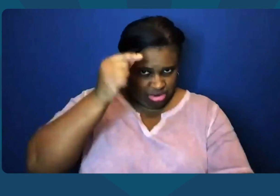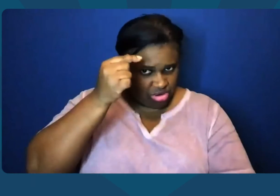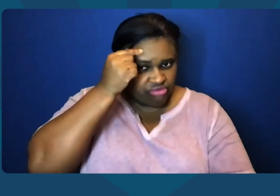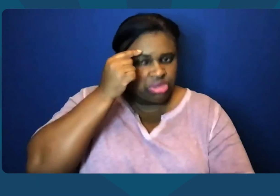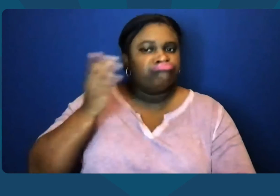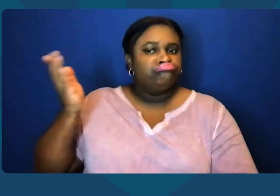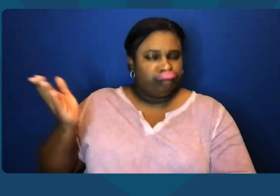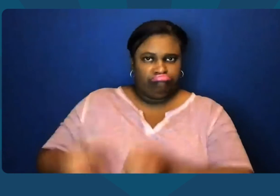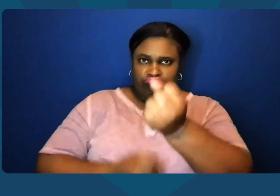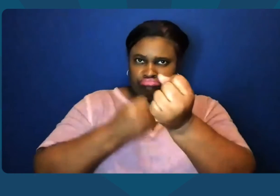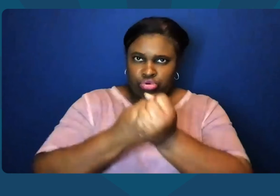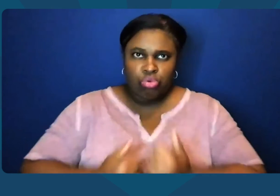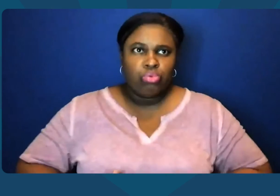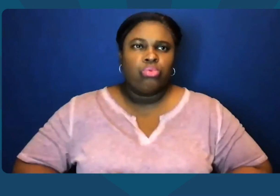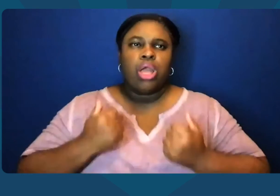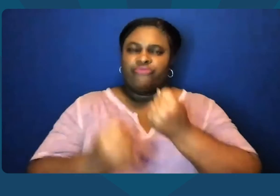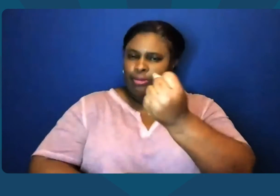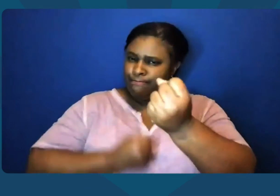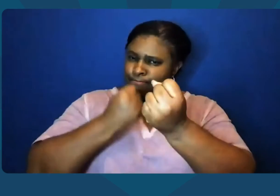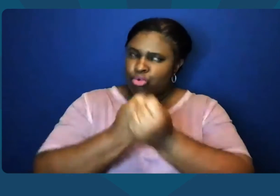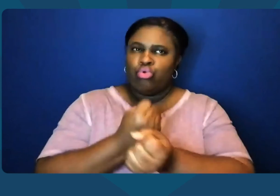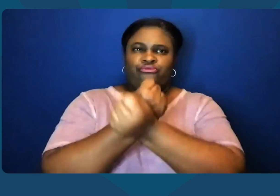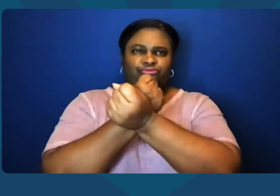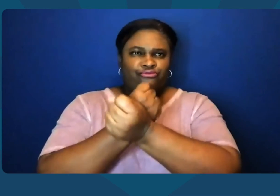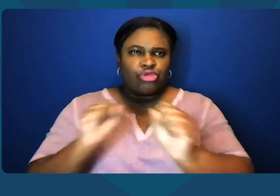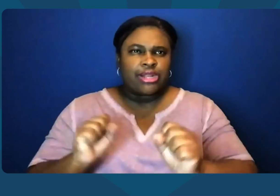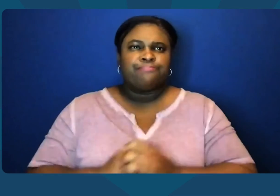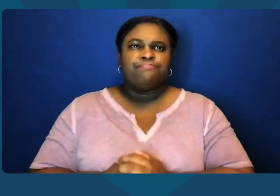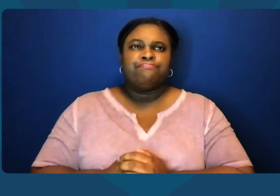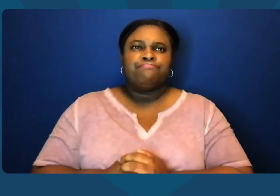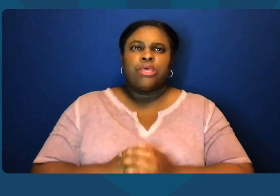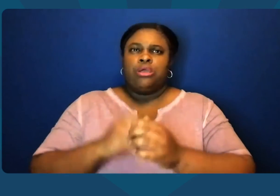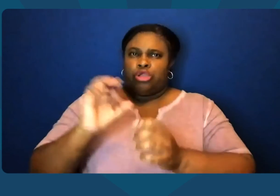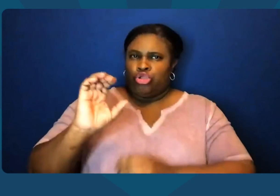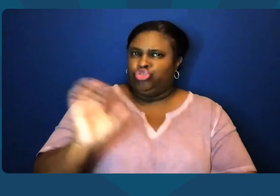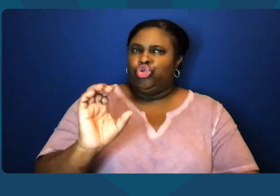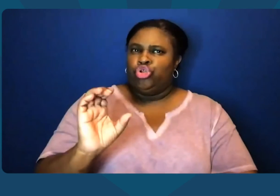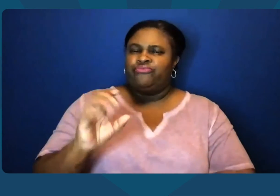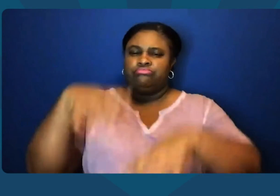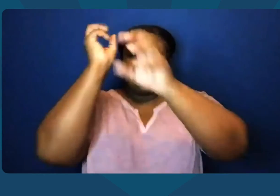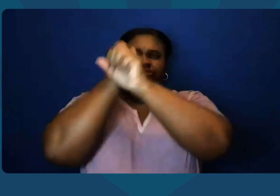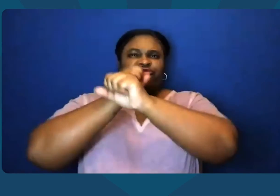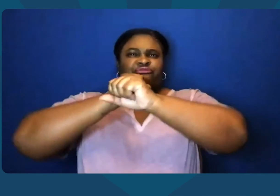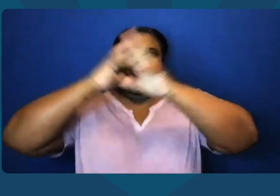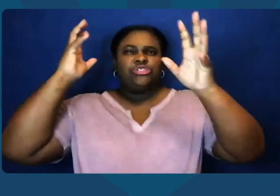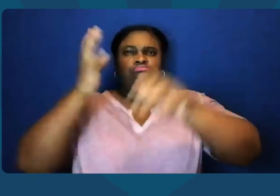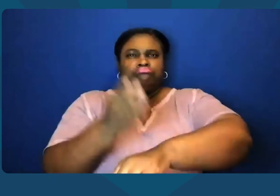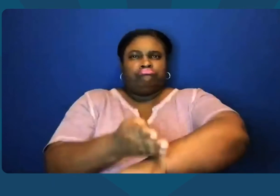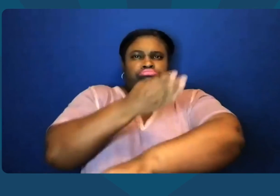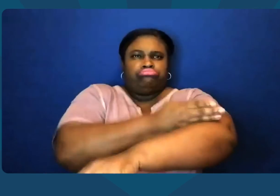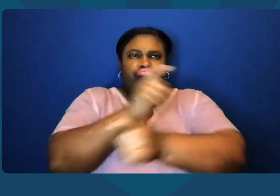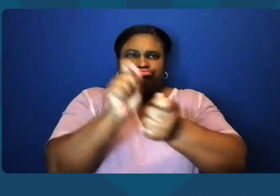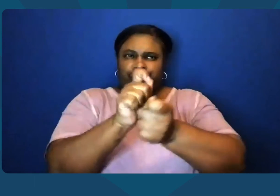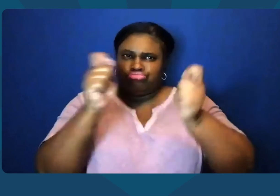pro-freedom conservative with a vision to reform and innovate for